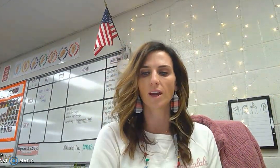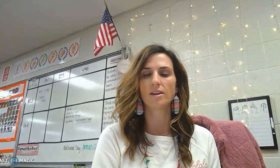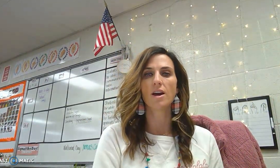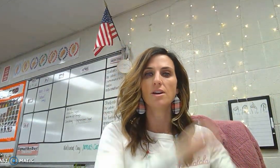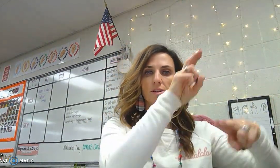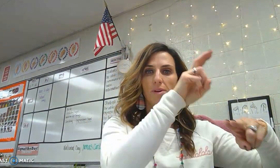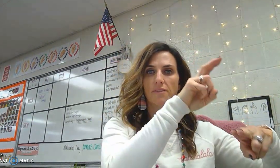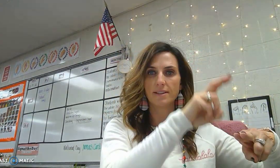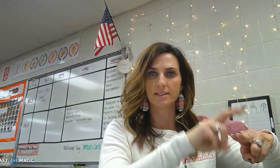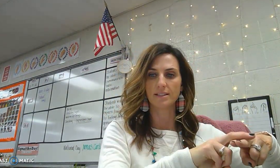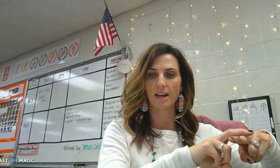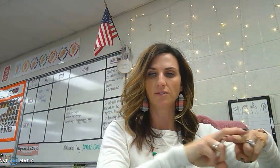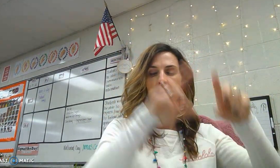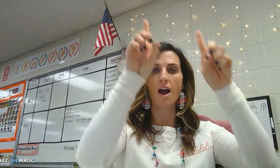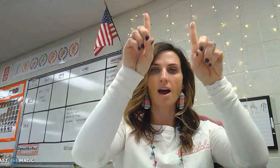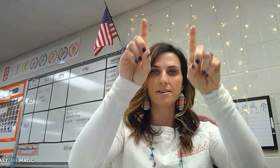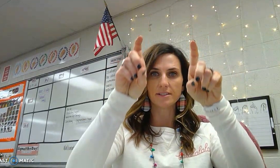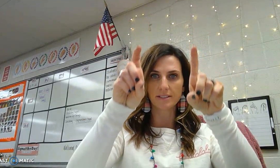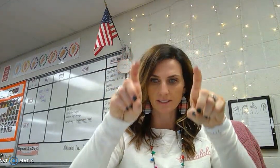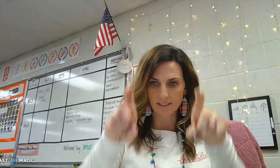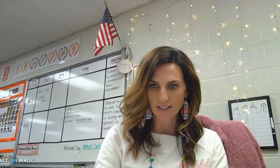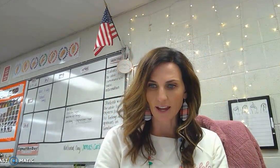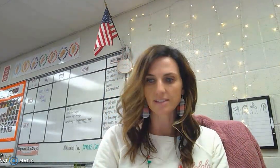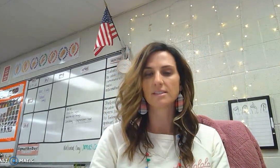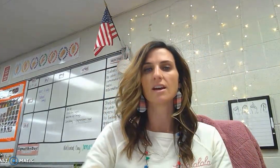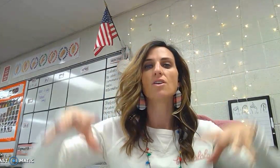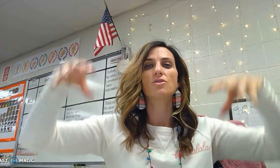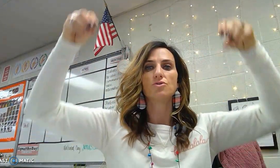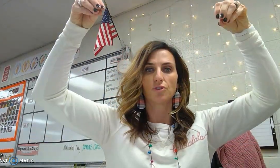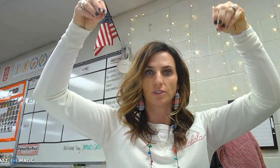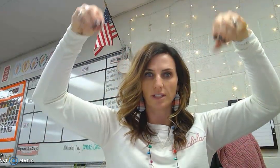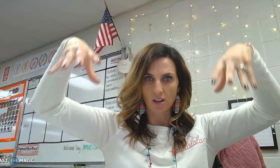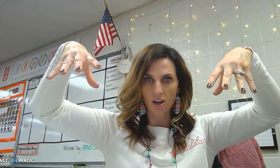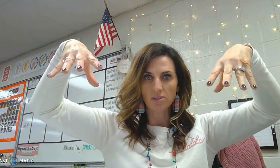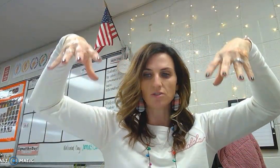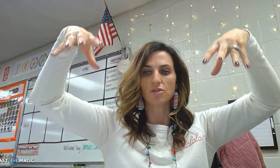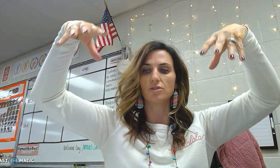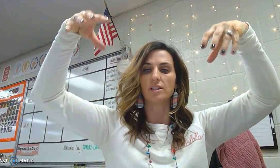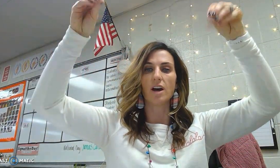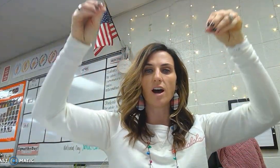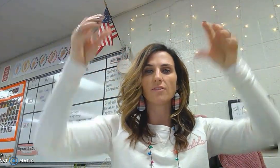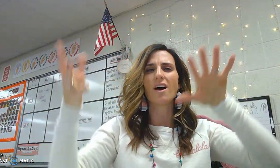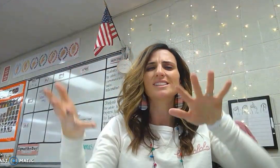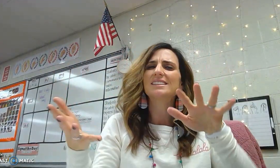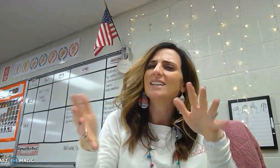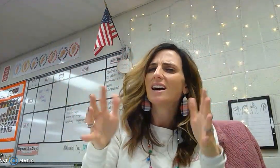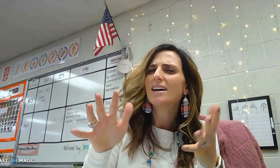Okay, so we have sit down, test, turn lights on, turn lights off,